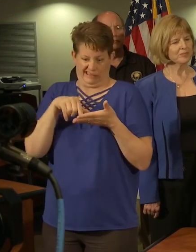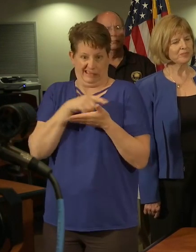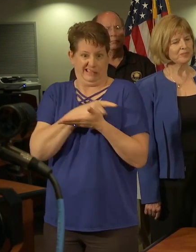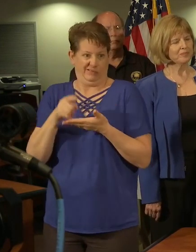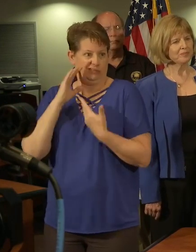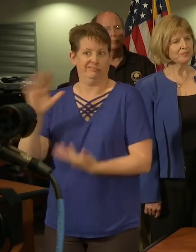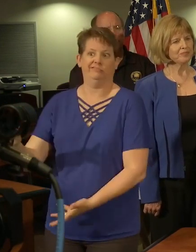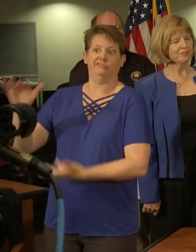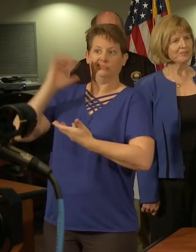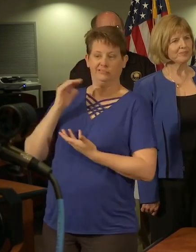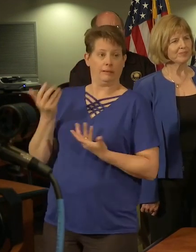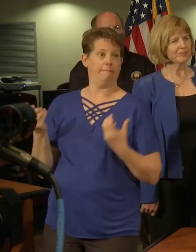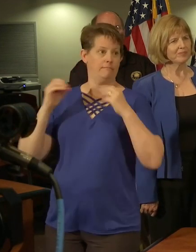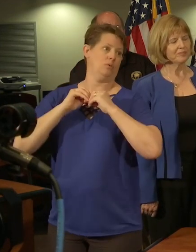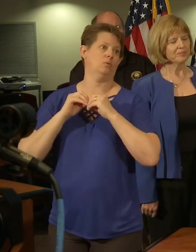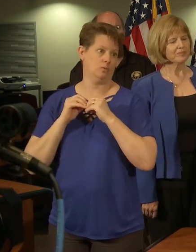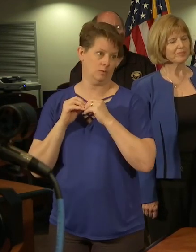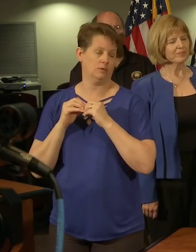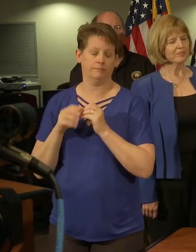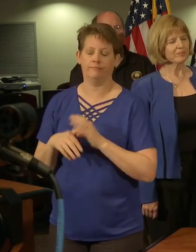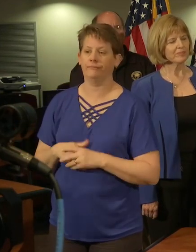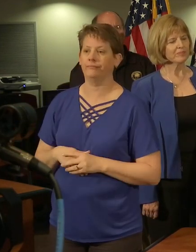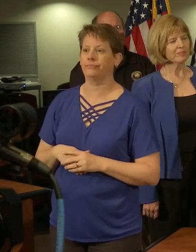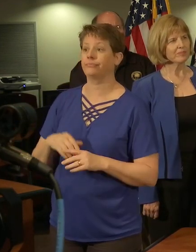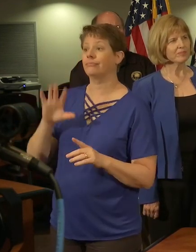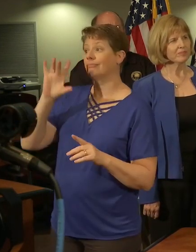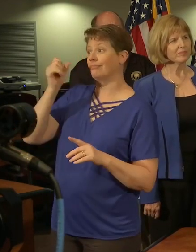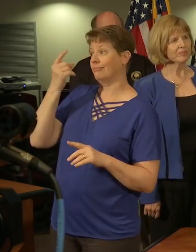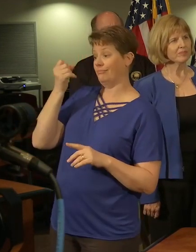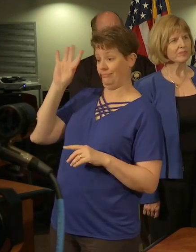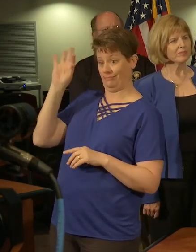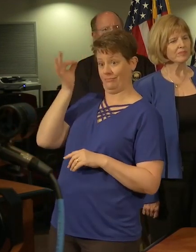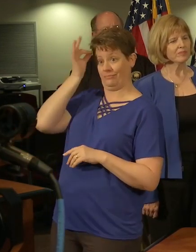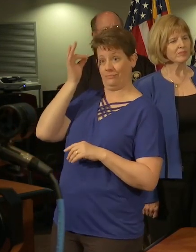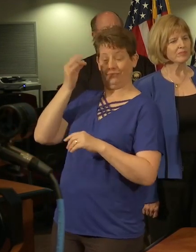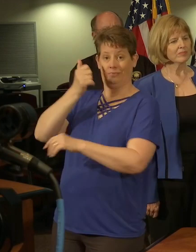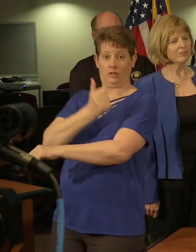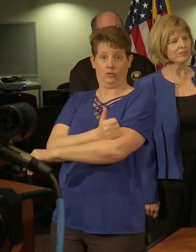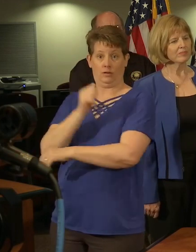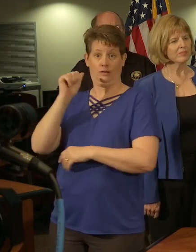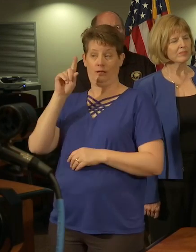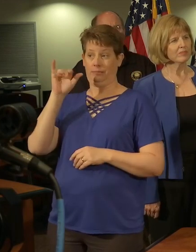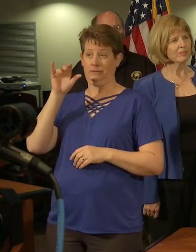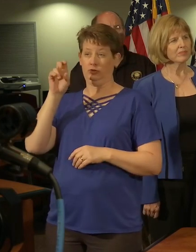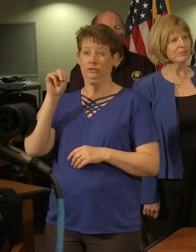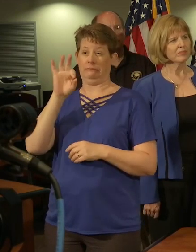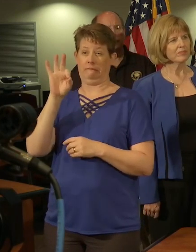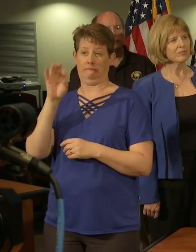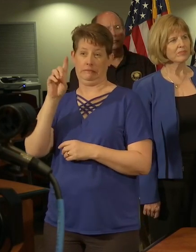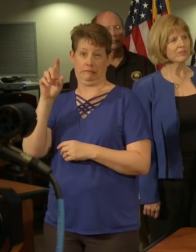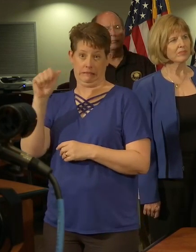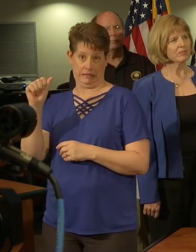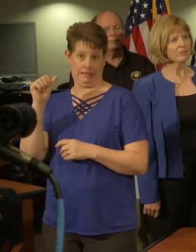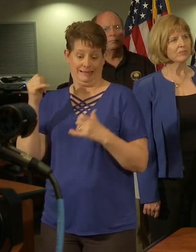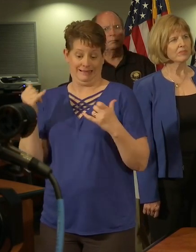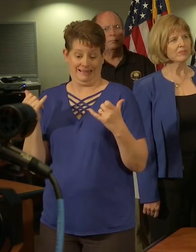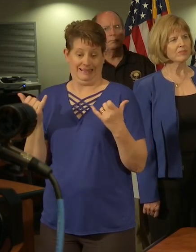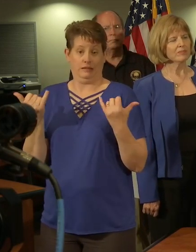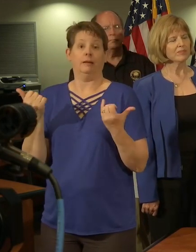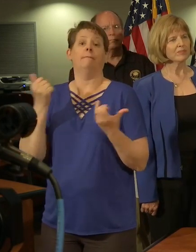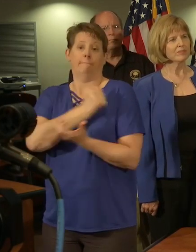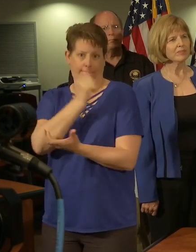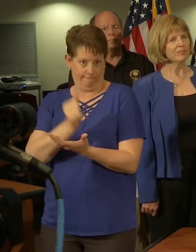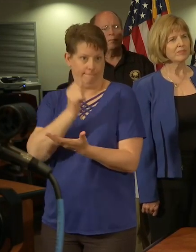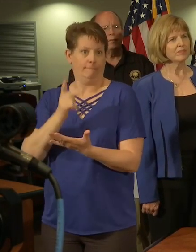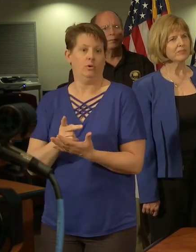week. In addition, the Federal Drug Administration has today approved the Medical University of